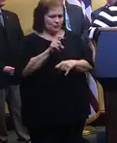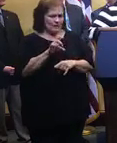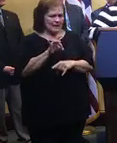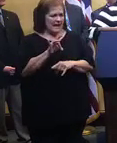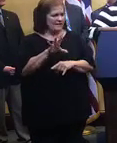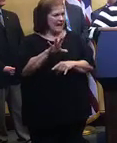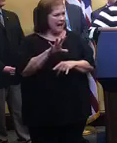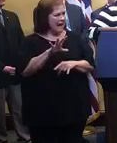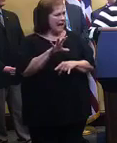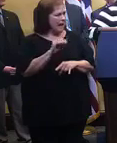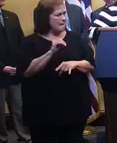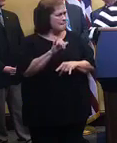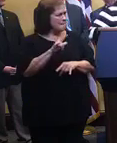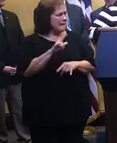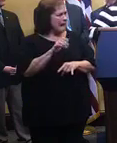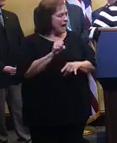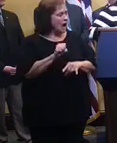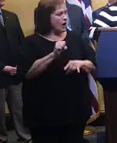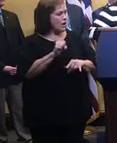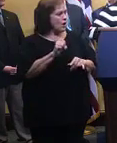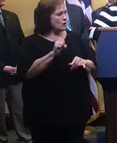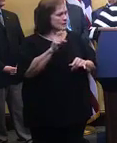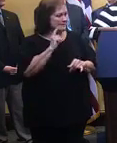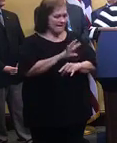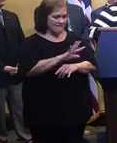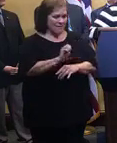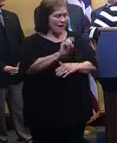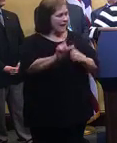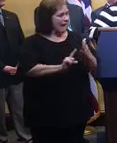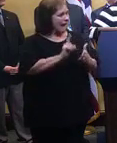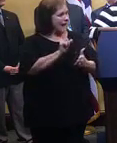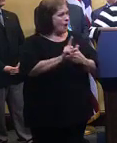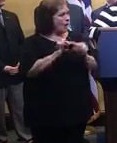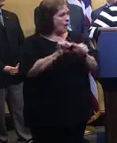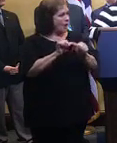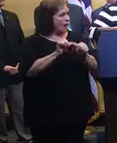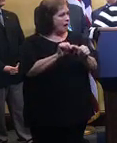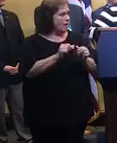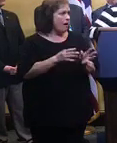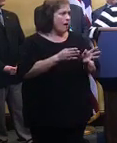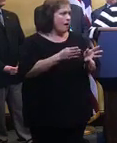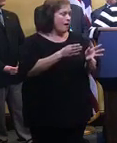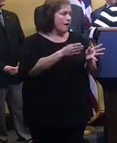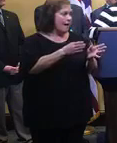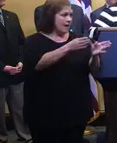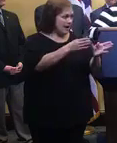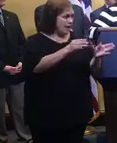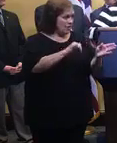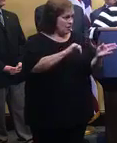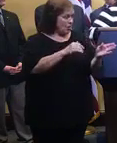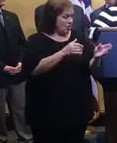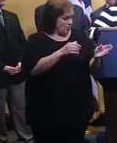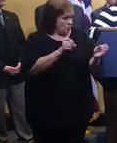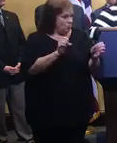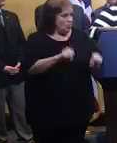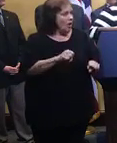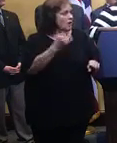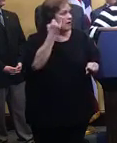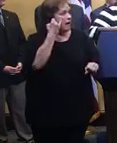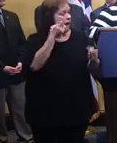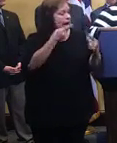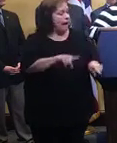185 miles per hour, hurricane sitting over region for 40 hours. I mean, that could easily be us as well. So we have to take